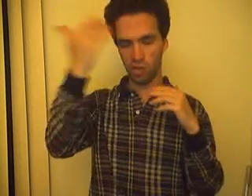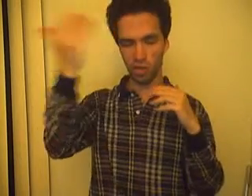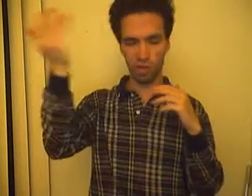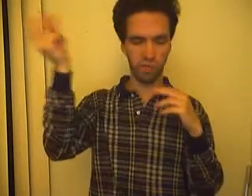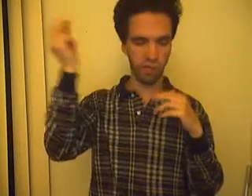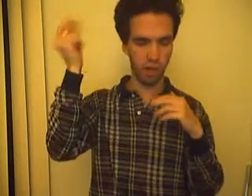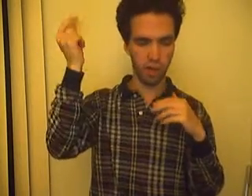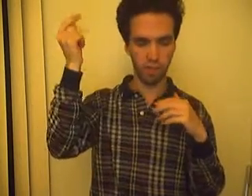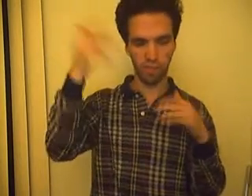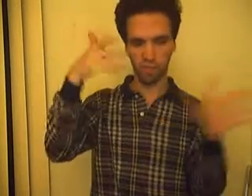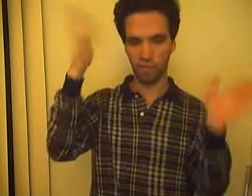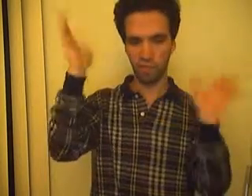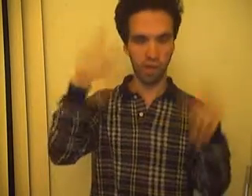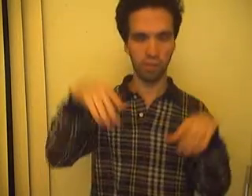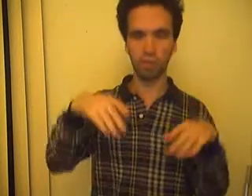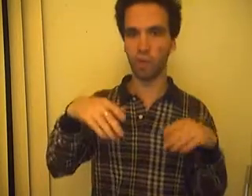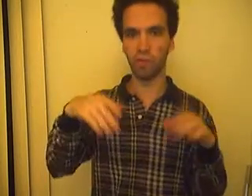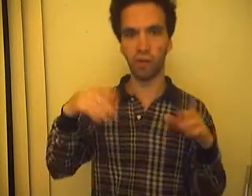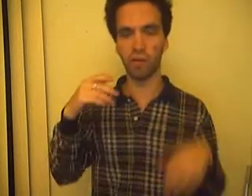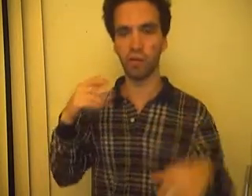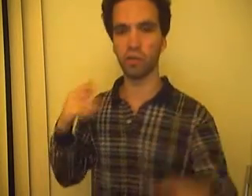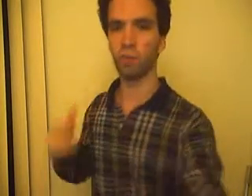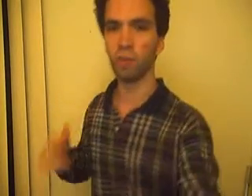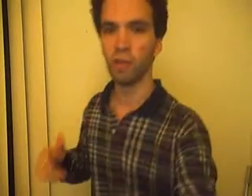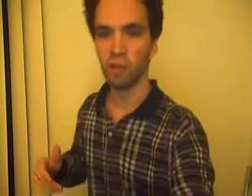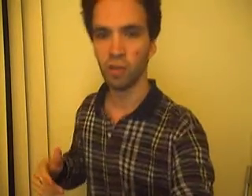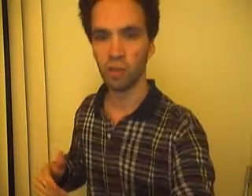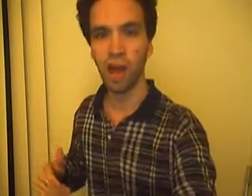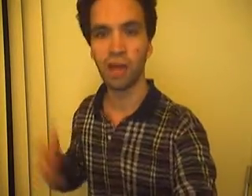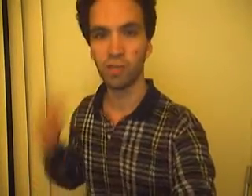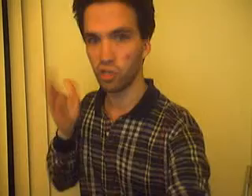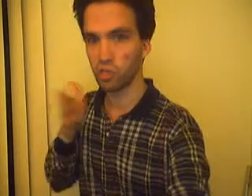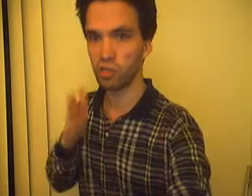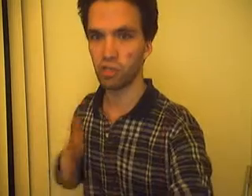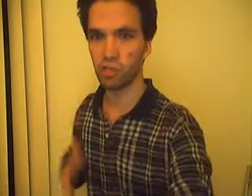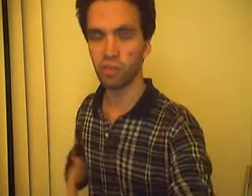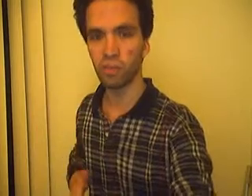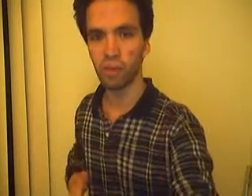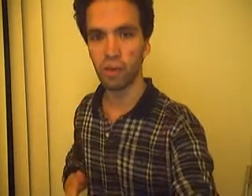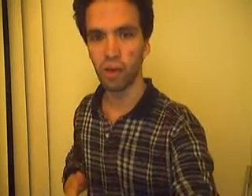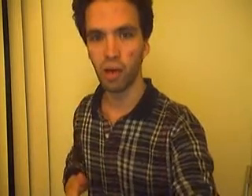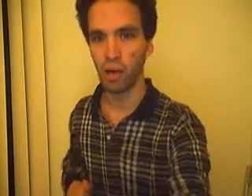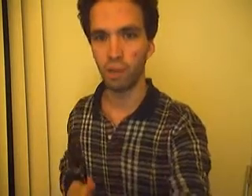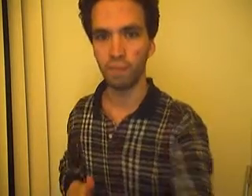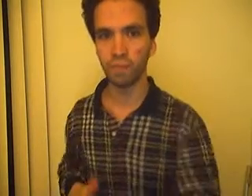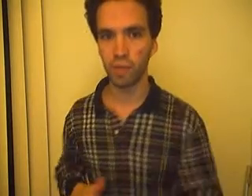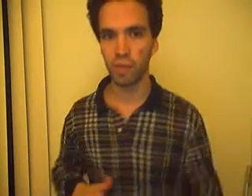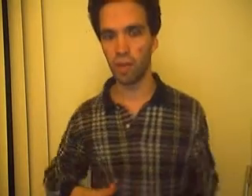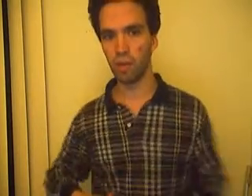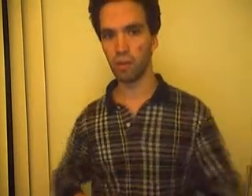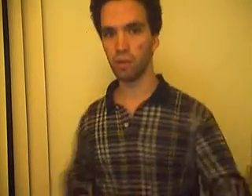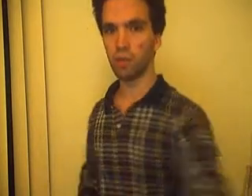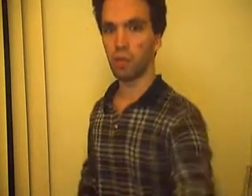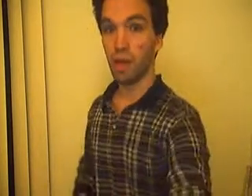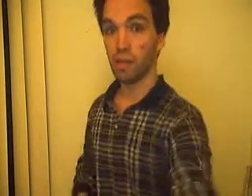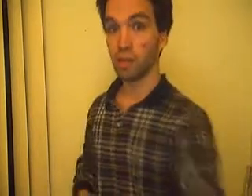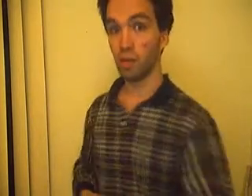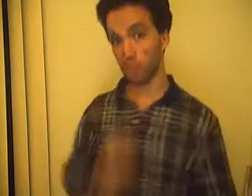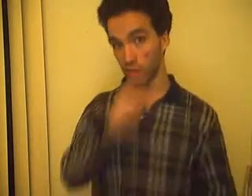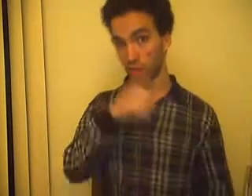genitive, whatever, I forget the term. The ing doesn't exist in ASL. It does in